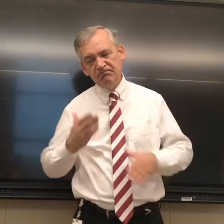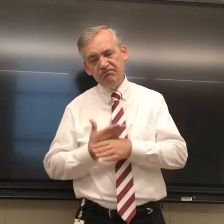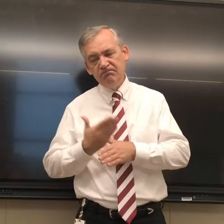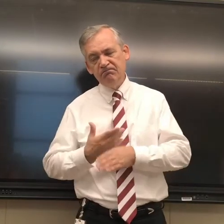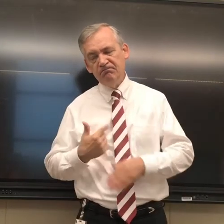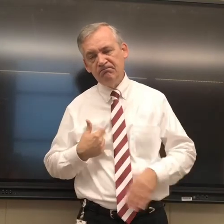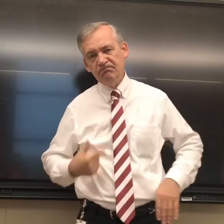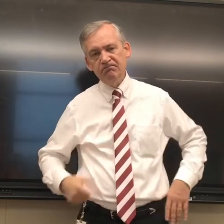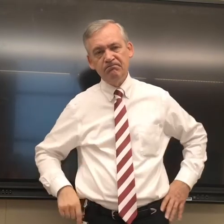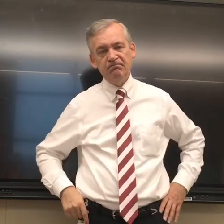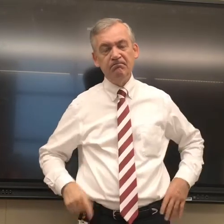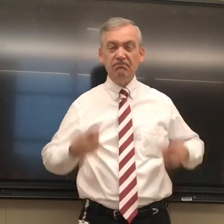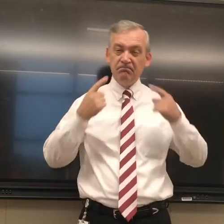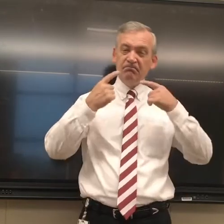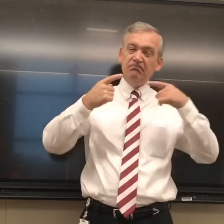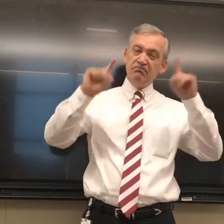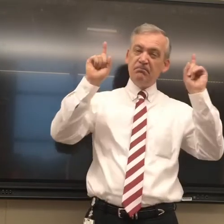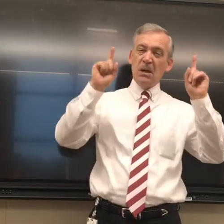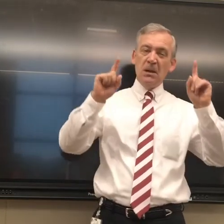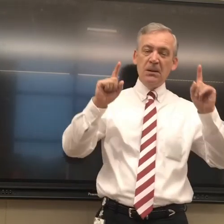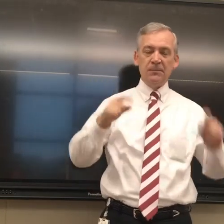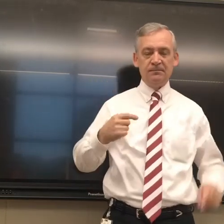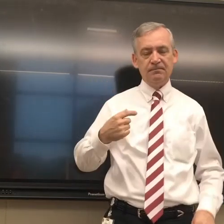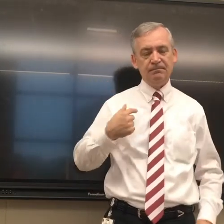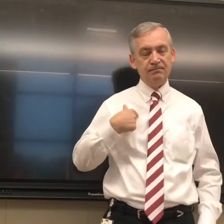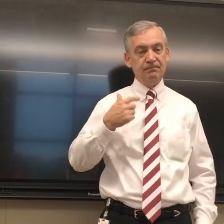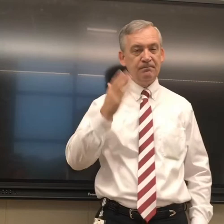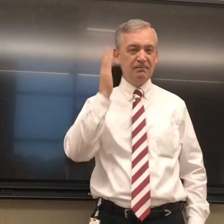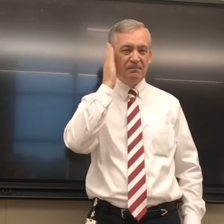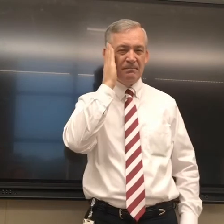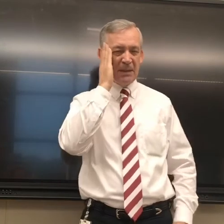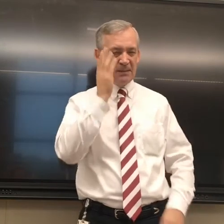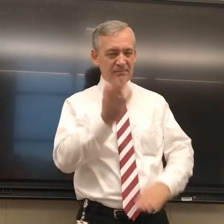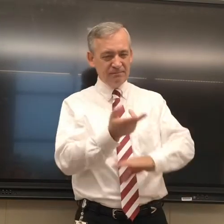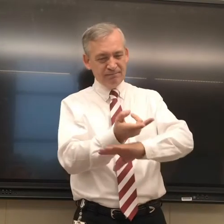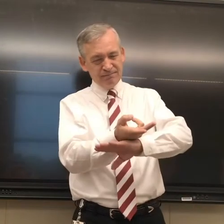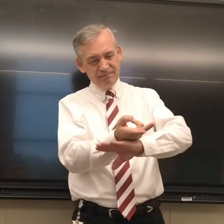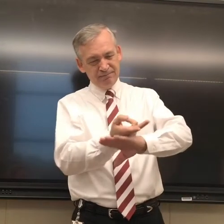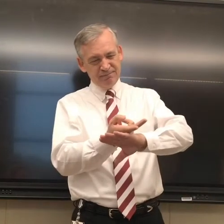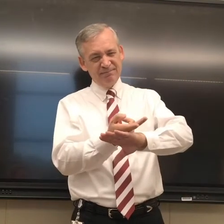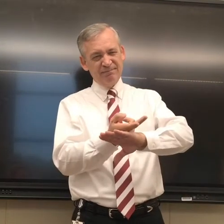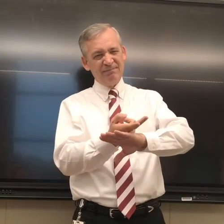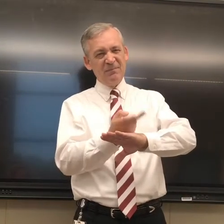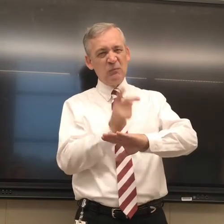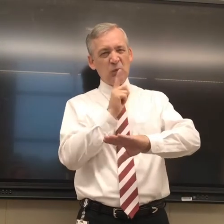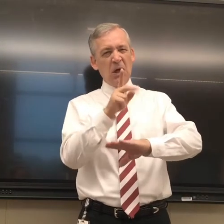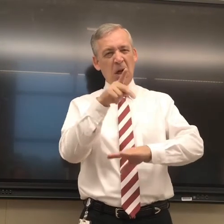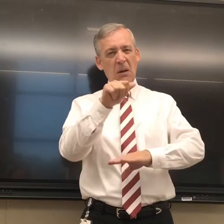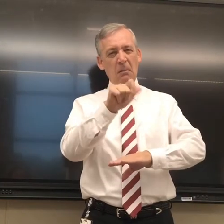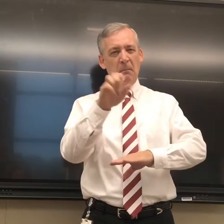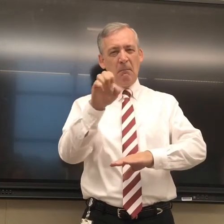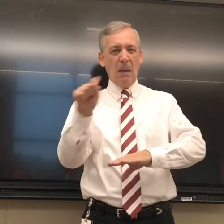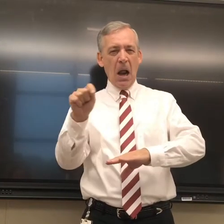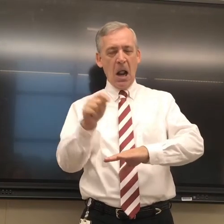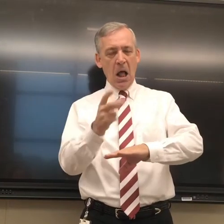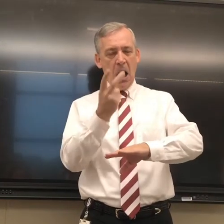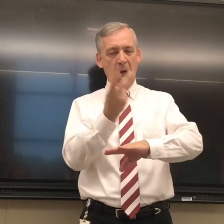Finally, I stretched out upon the pallet in the room we shared and fell into a fitful doze.